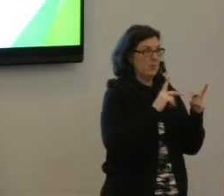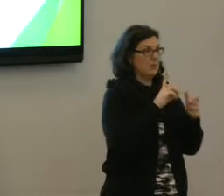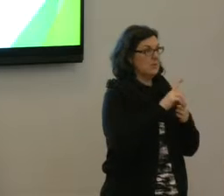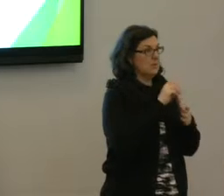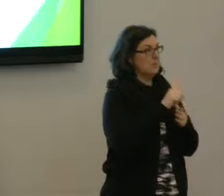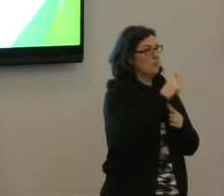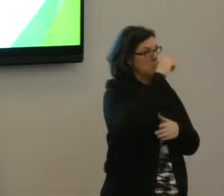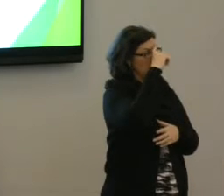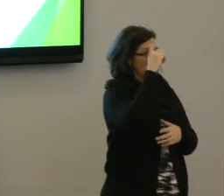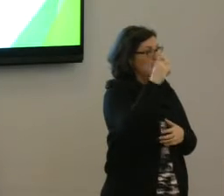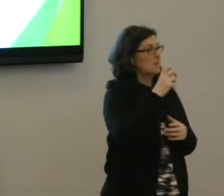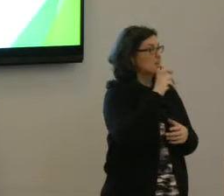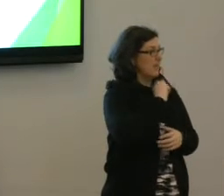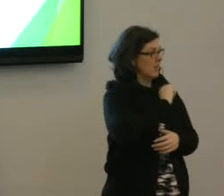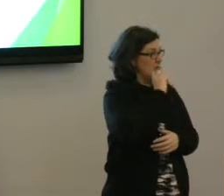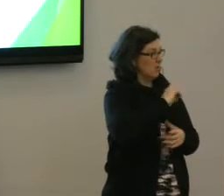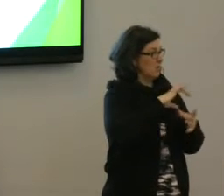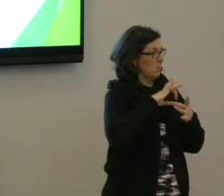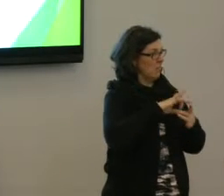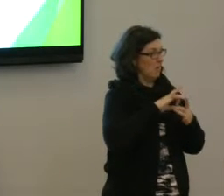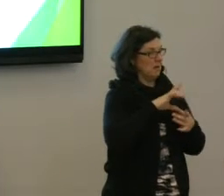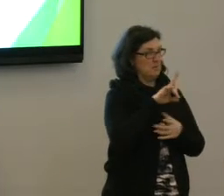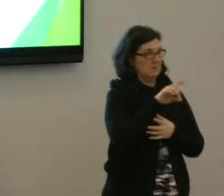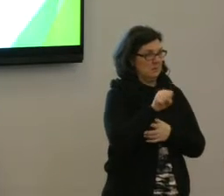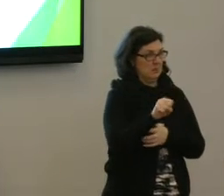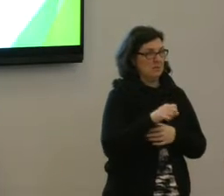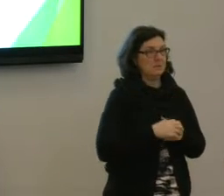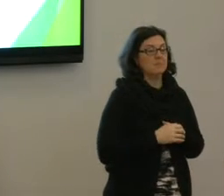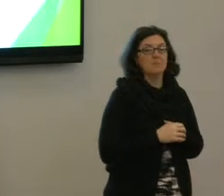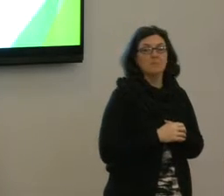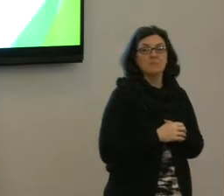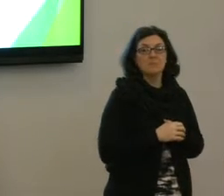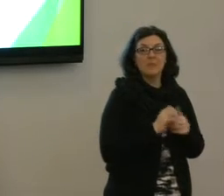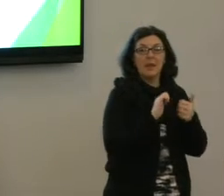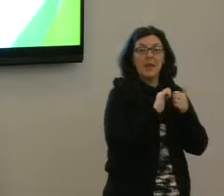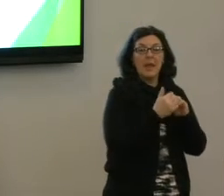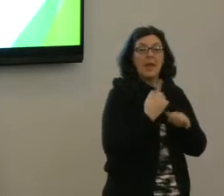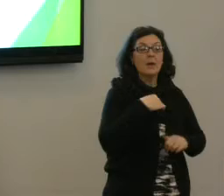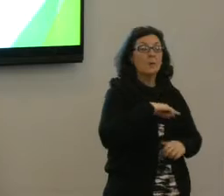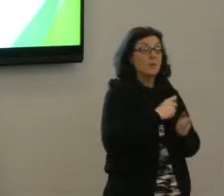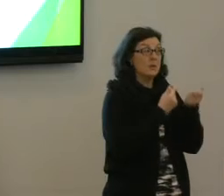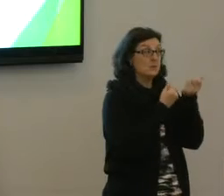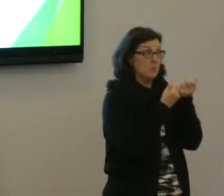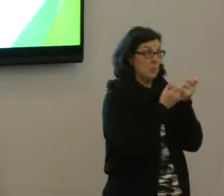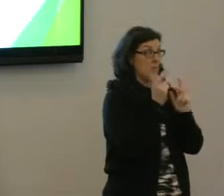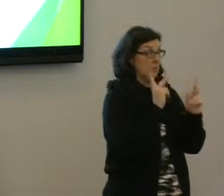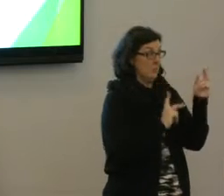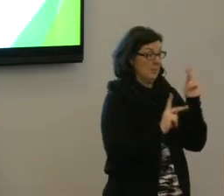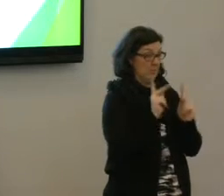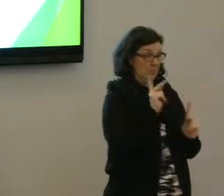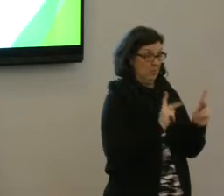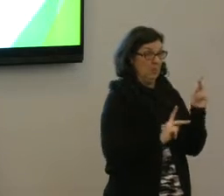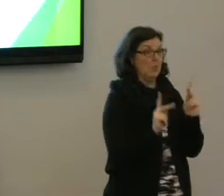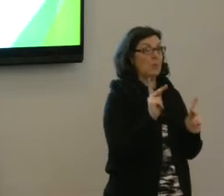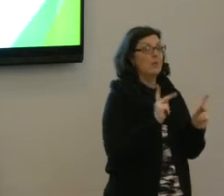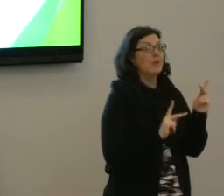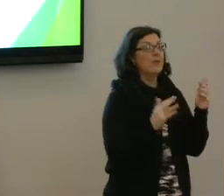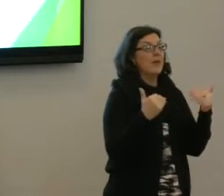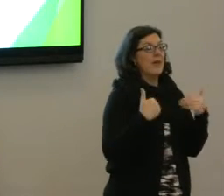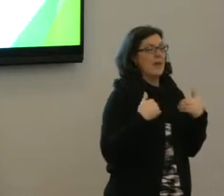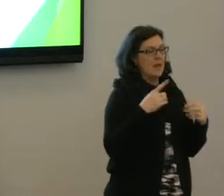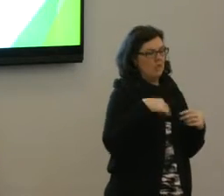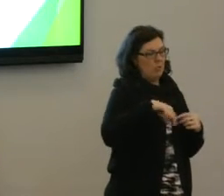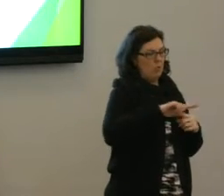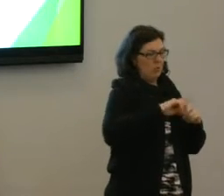caused by aging. So the question becomes, how do we support people who have those kinds of